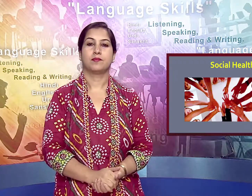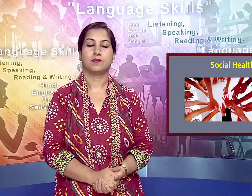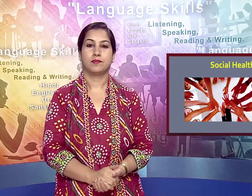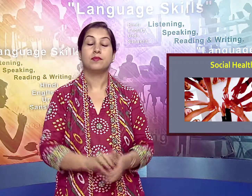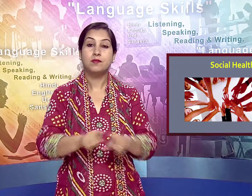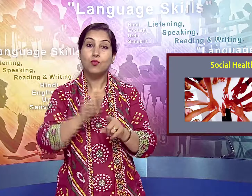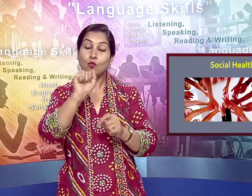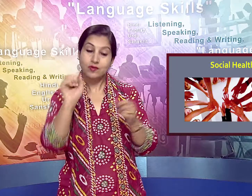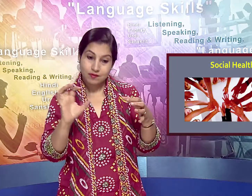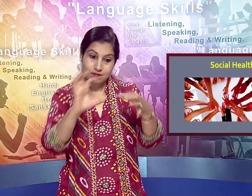and your relation with them.